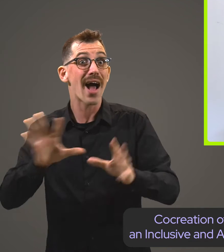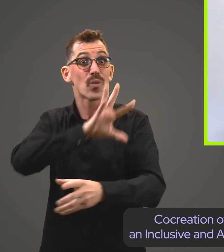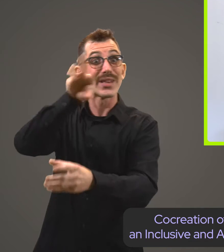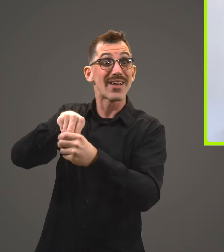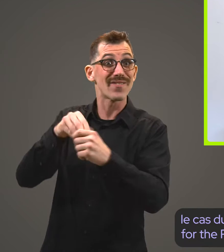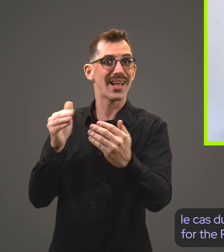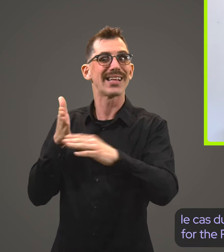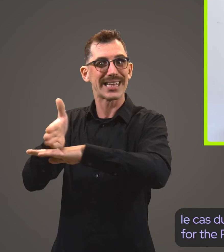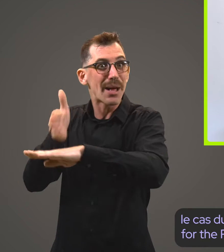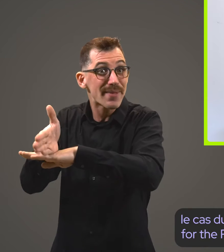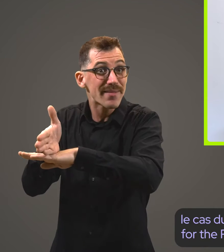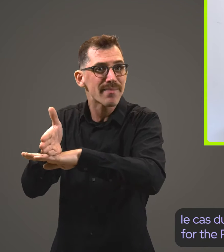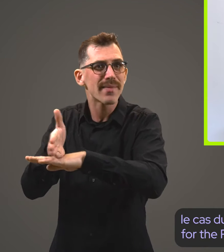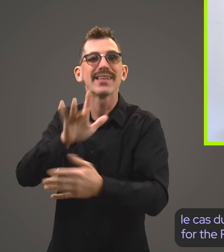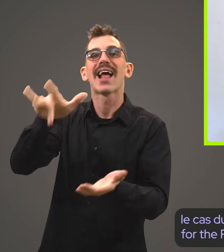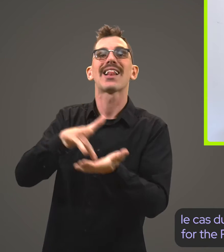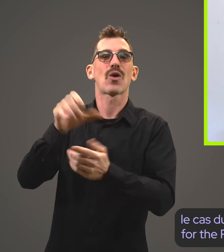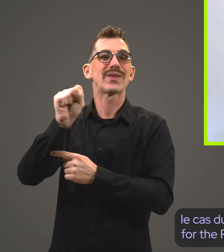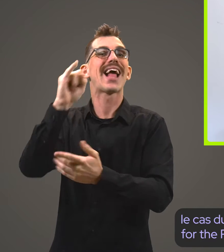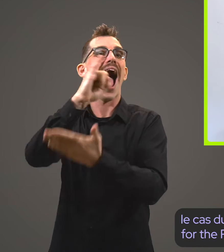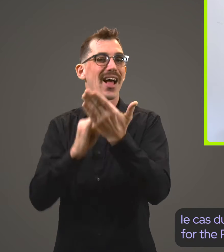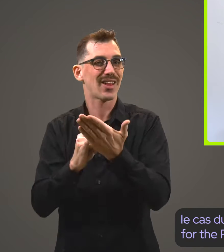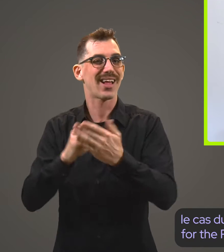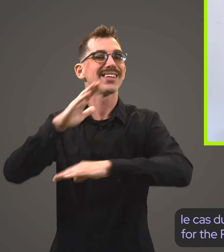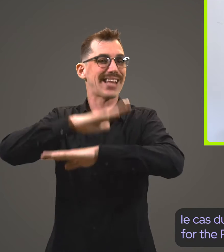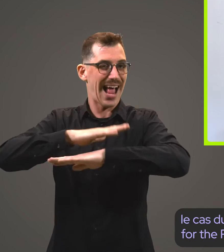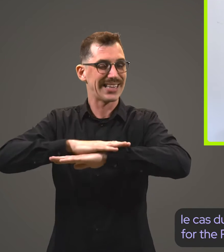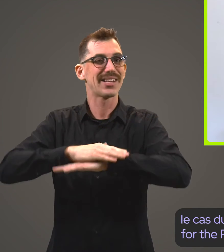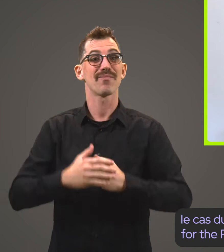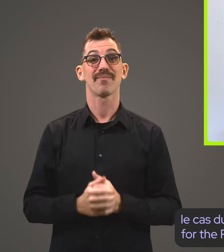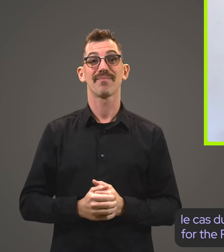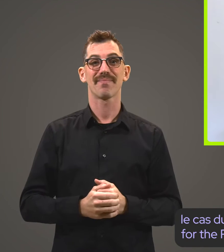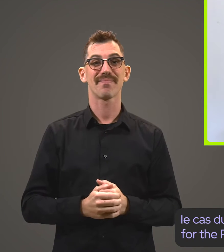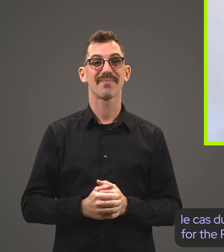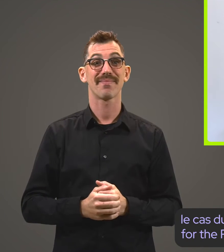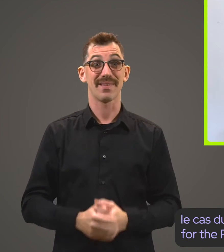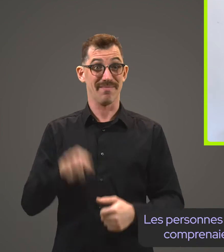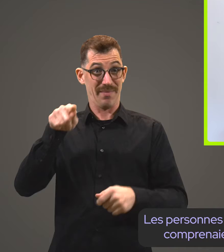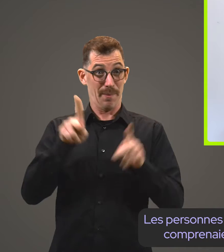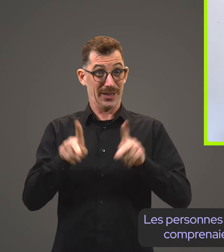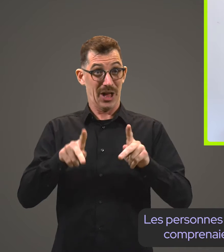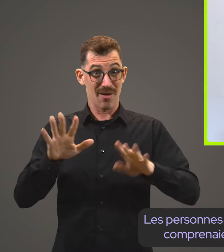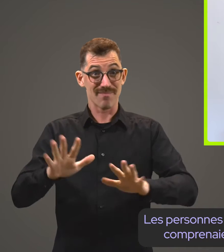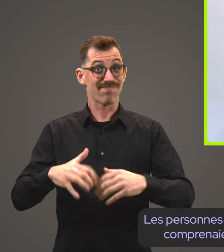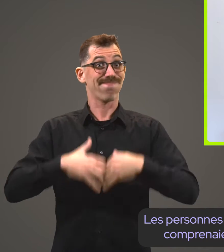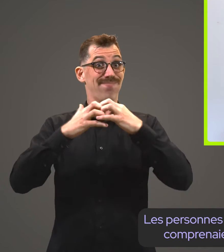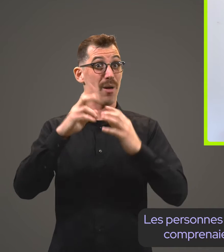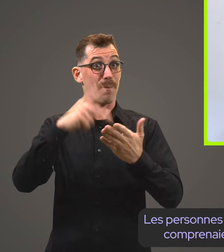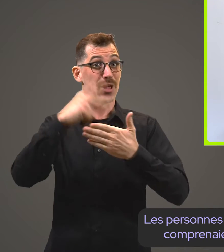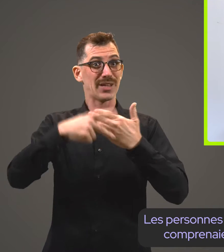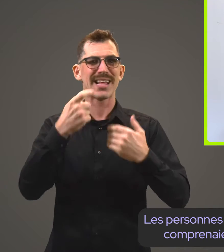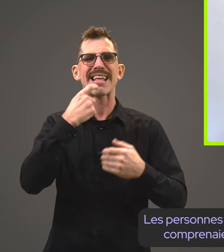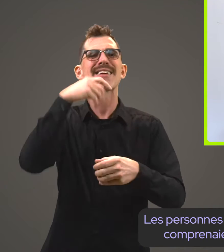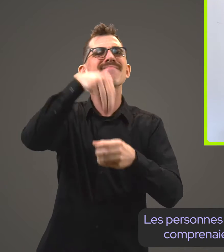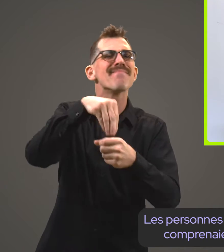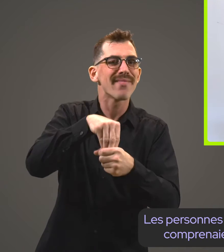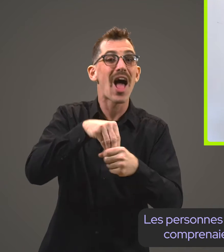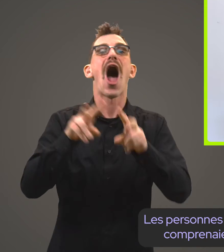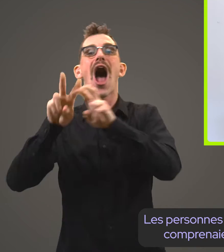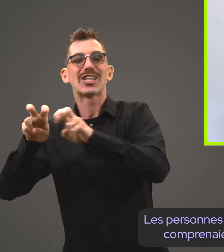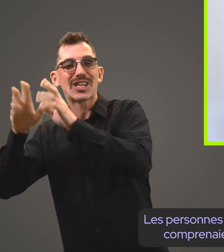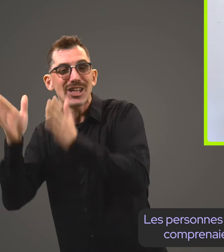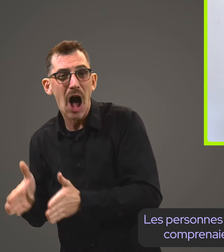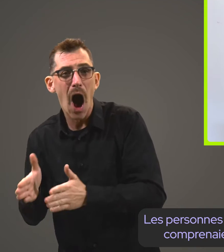Space, the case of the Segal Center for the Performing Arts. The individuals leading this project